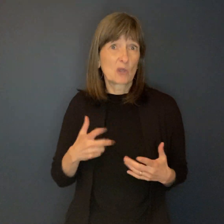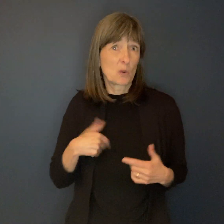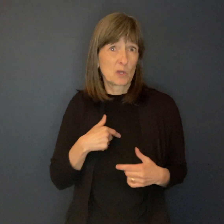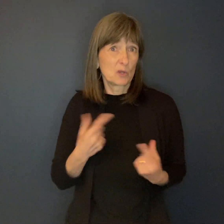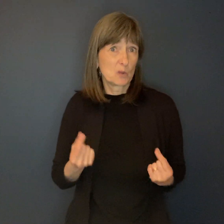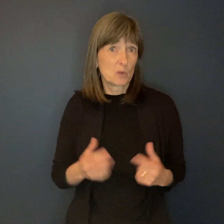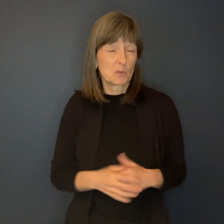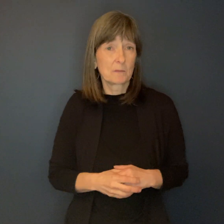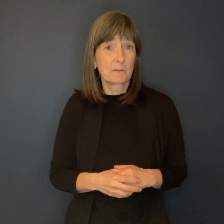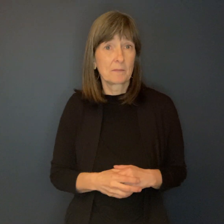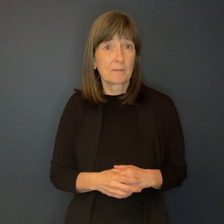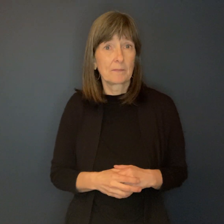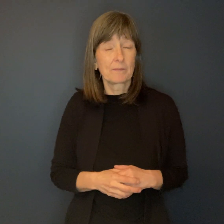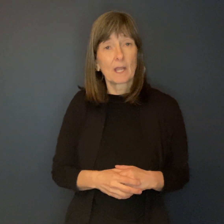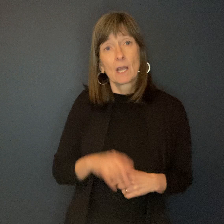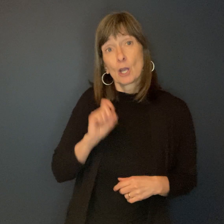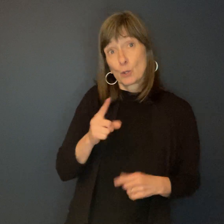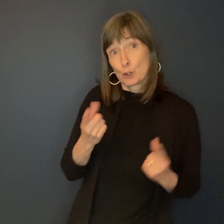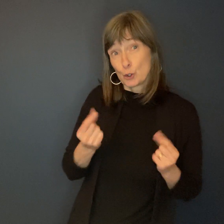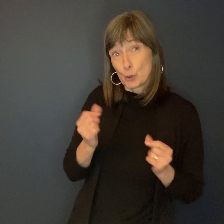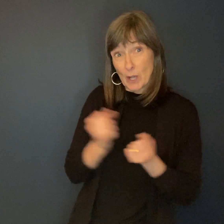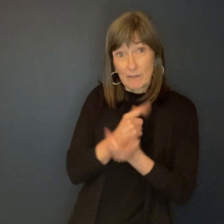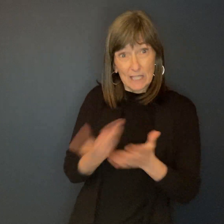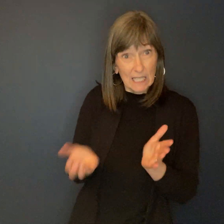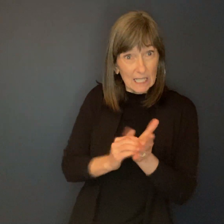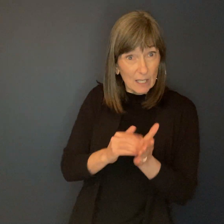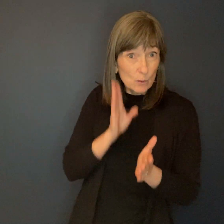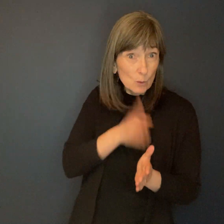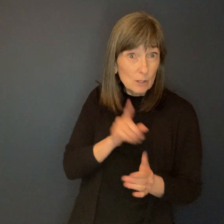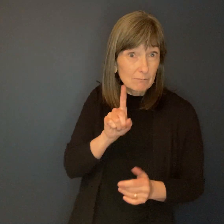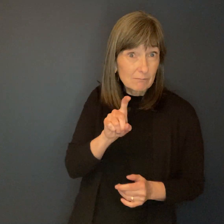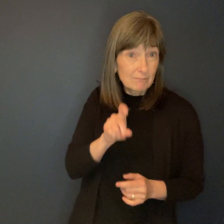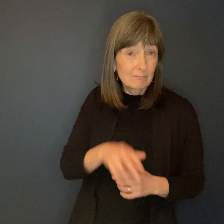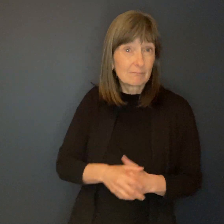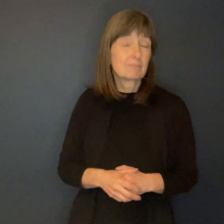Do it all again? Would you? Oh yeah.